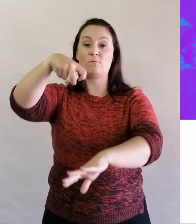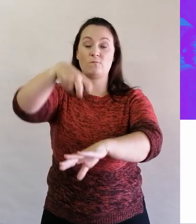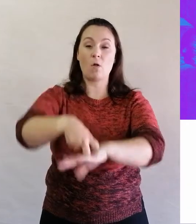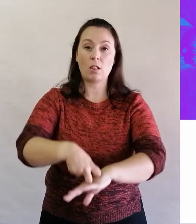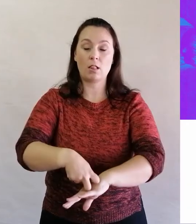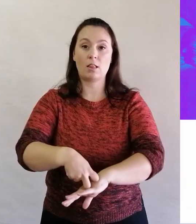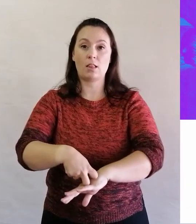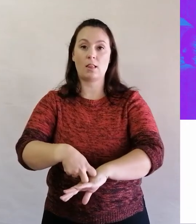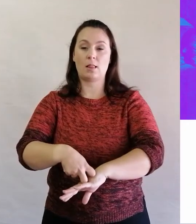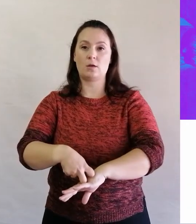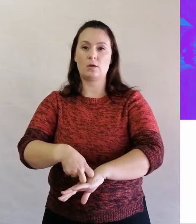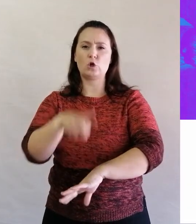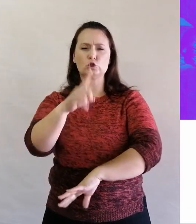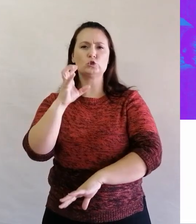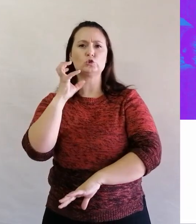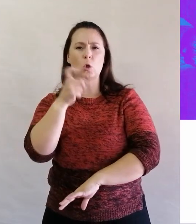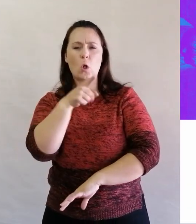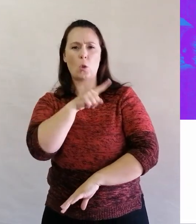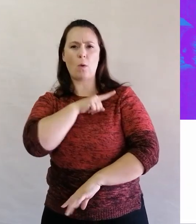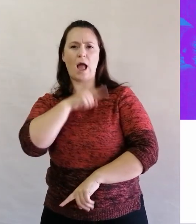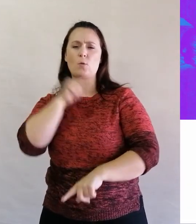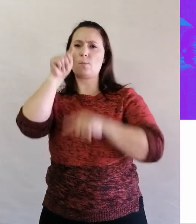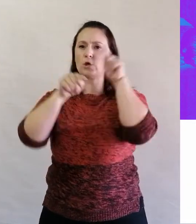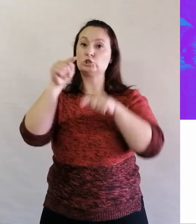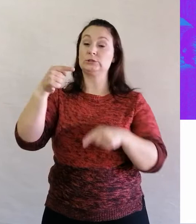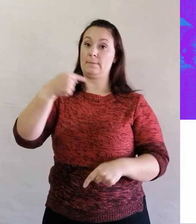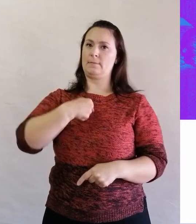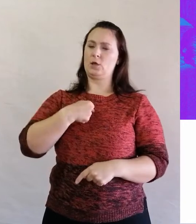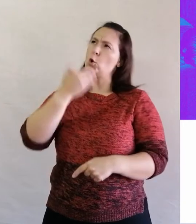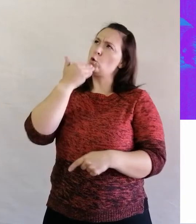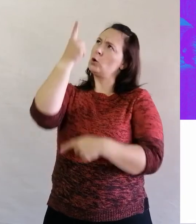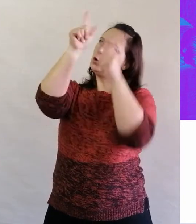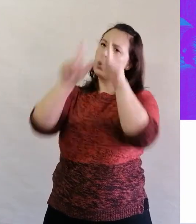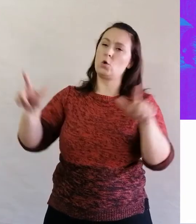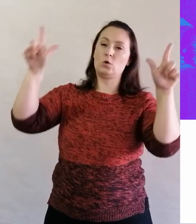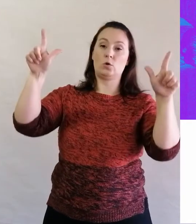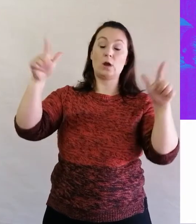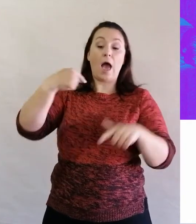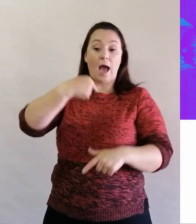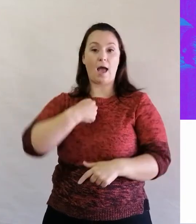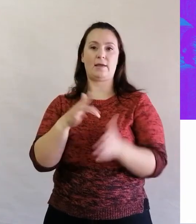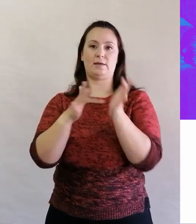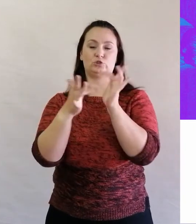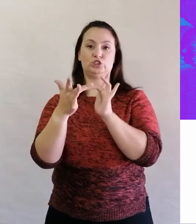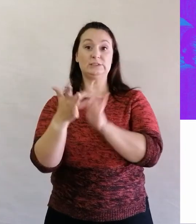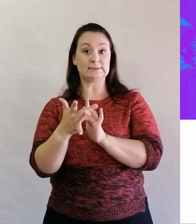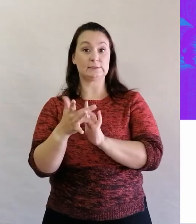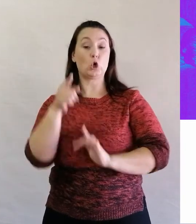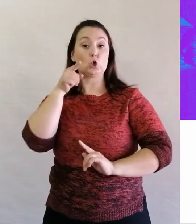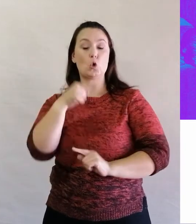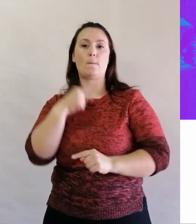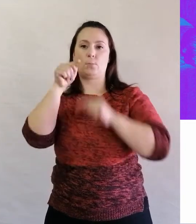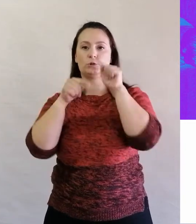him, "Saul, Saul, why are you persecuting me?" And he said, "Who are you, Lord?" And he said, "I am Jesus whom you are persecuting.